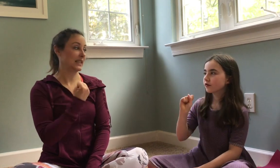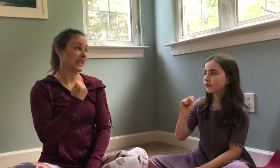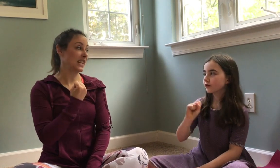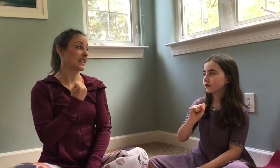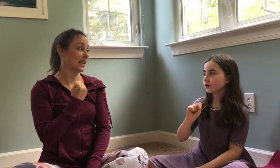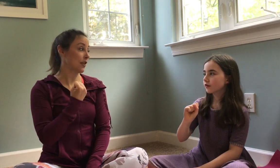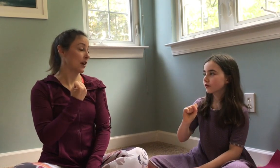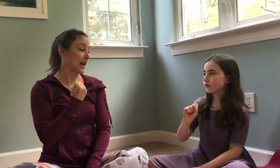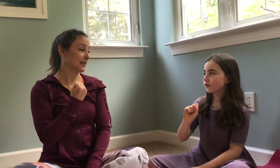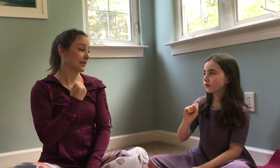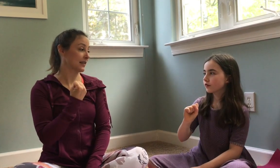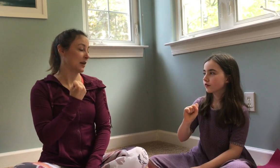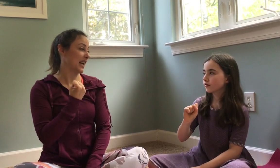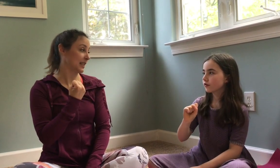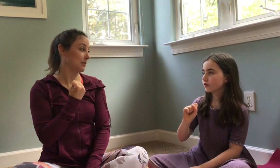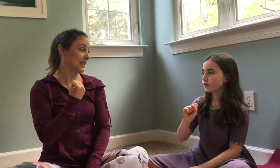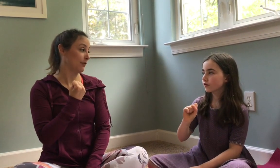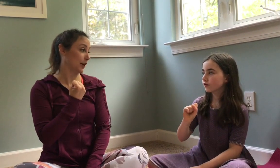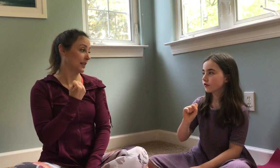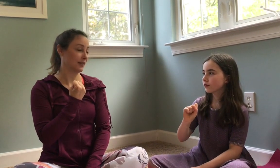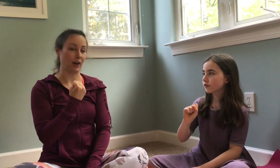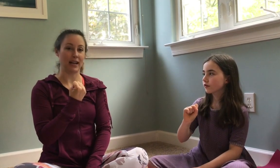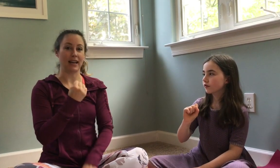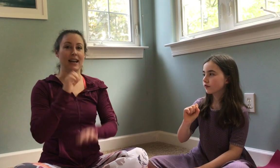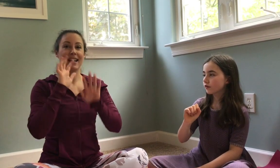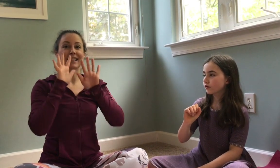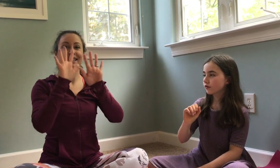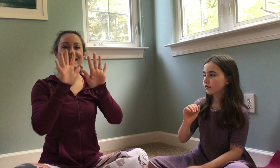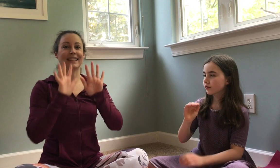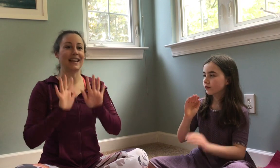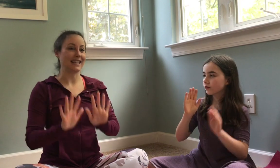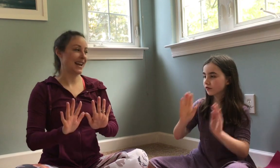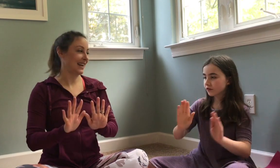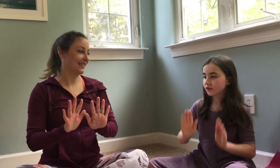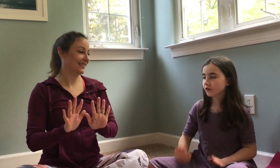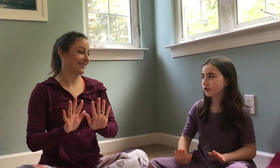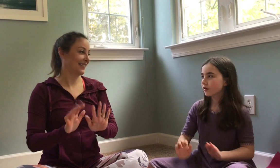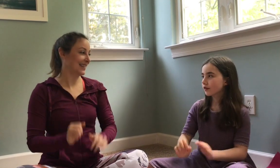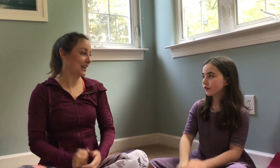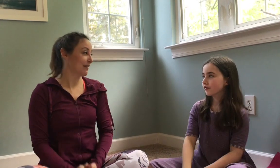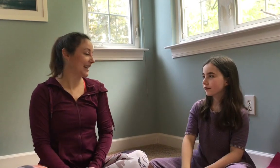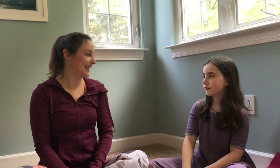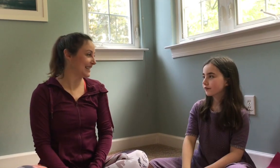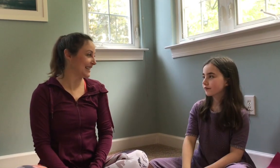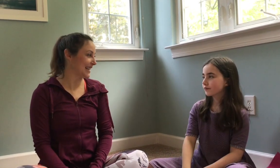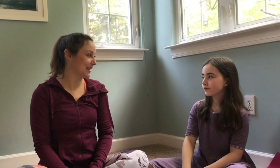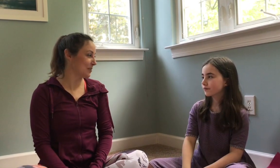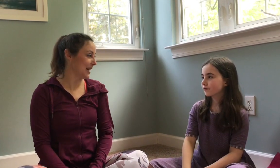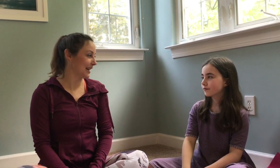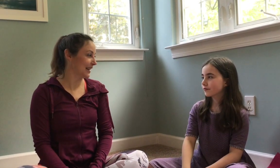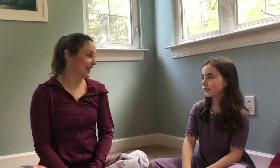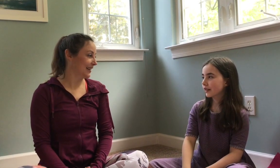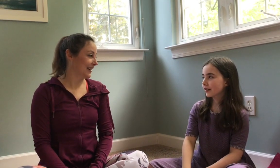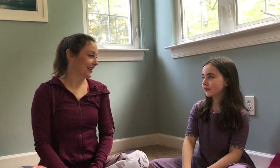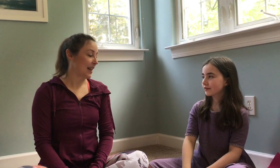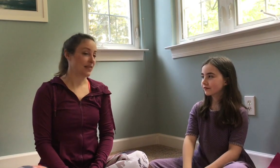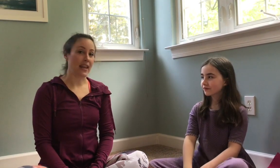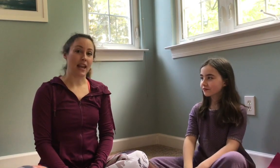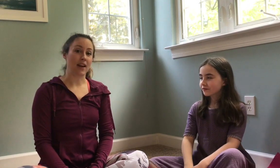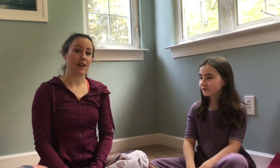Sunday's another S, so it has to be different, right? Sunday. All right, you ready to sing days of the week? Yeah. There's